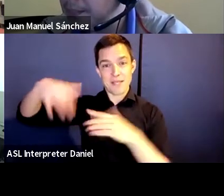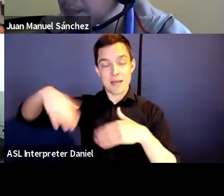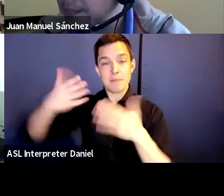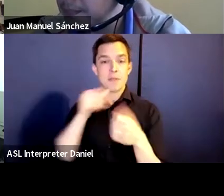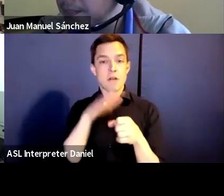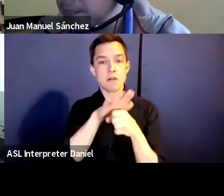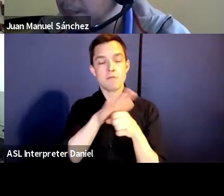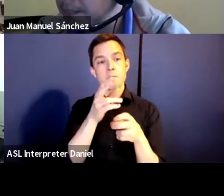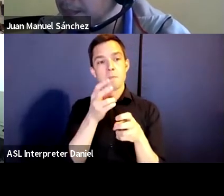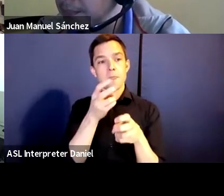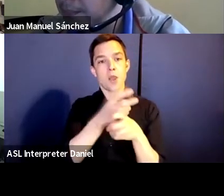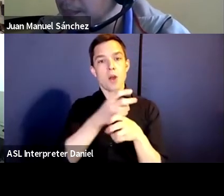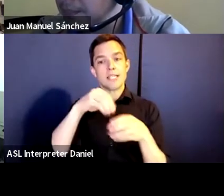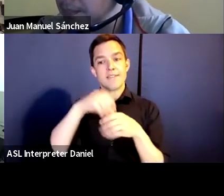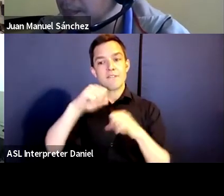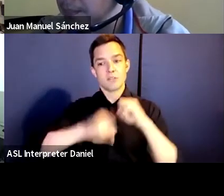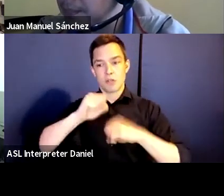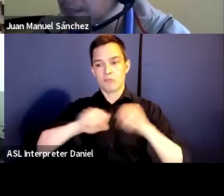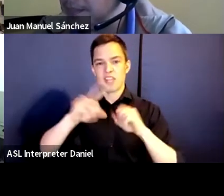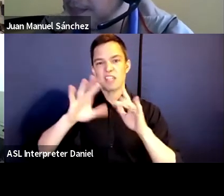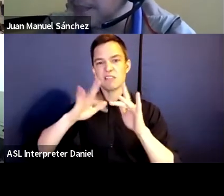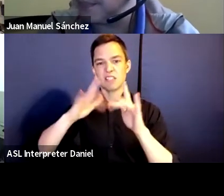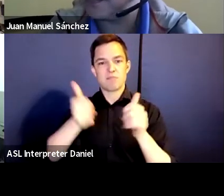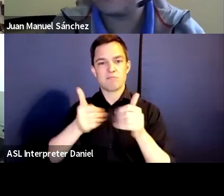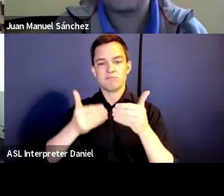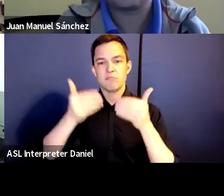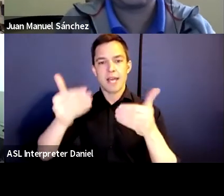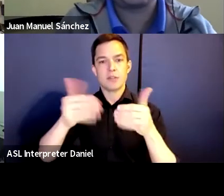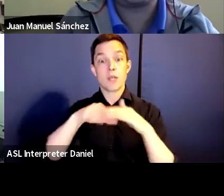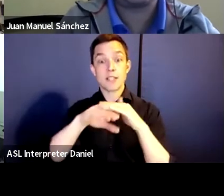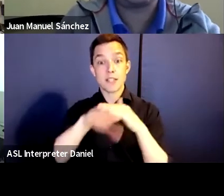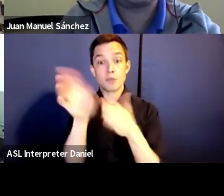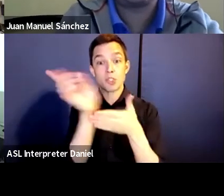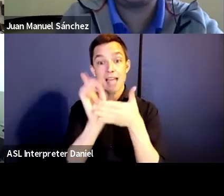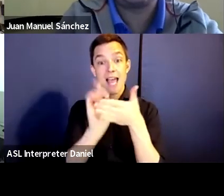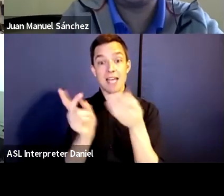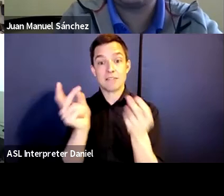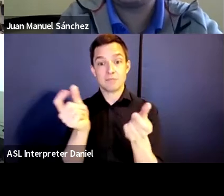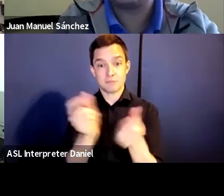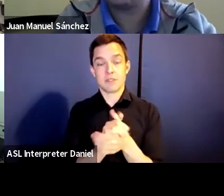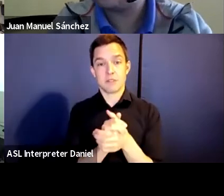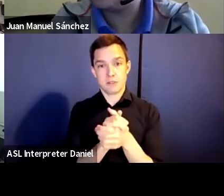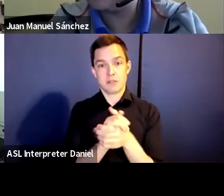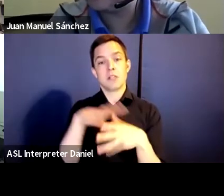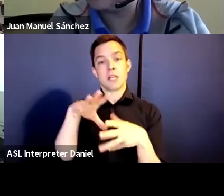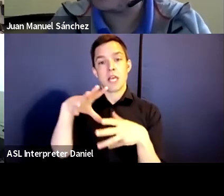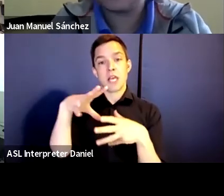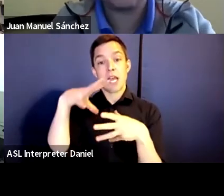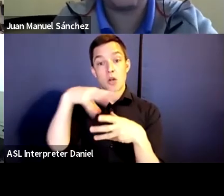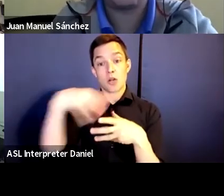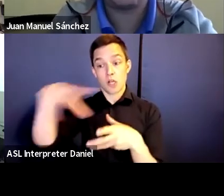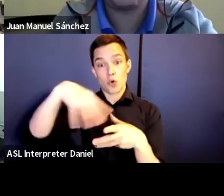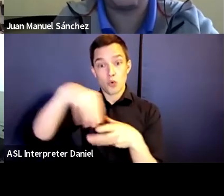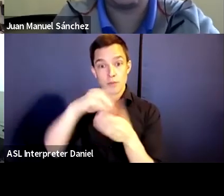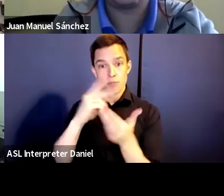hard infrastructure, they can skip ahead to accessible design, right? They can skip ahead to inclusive programming. There need